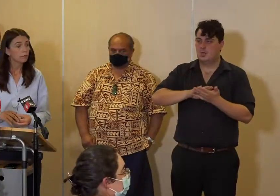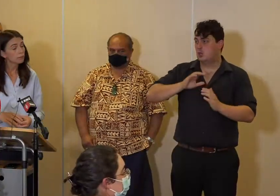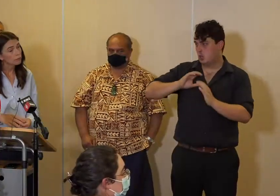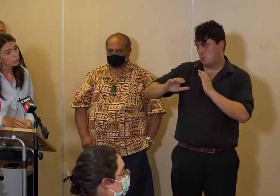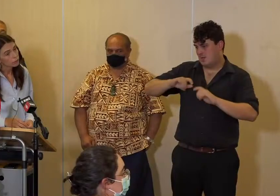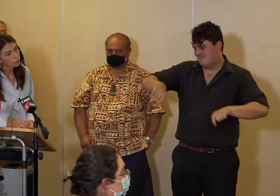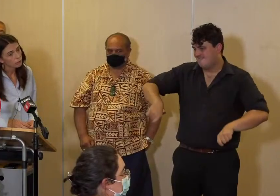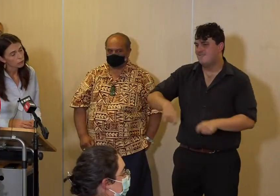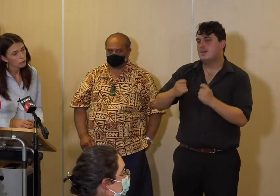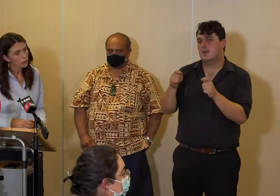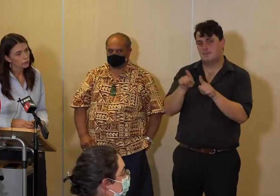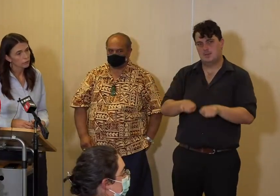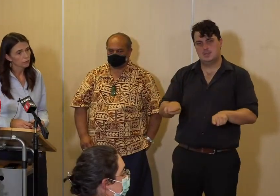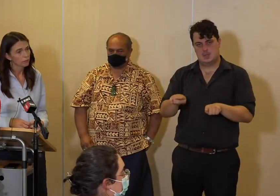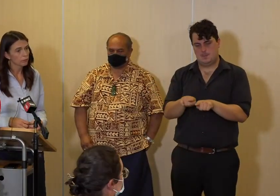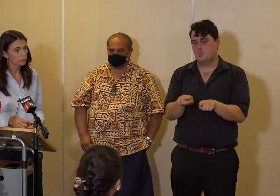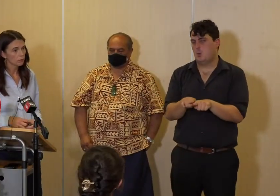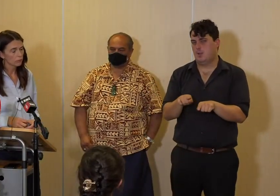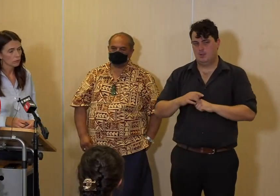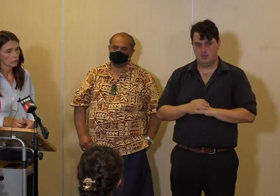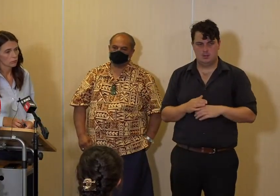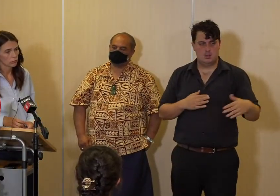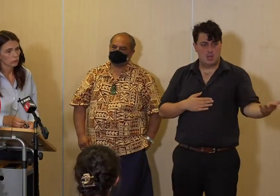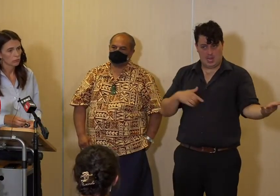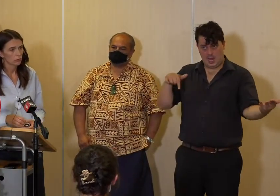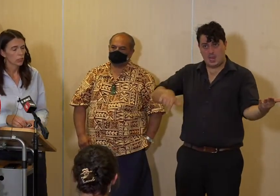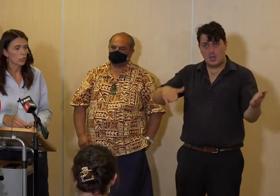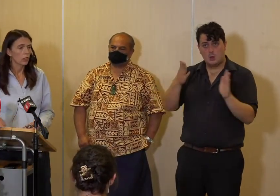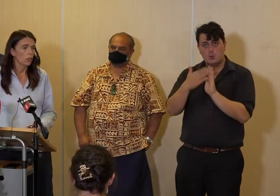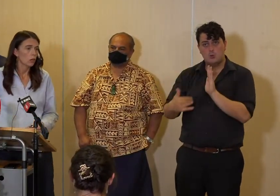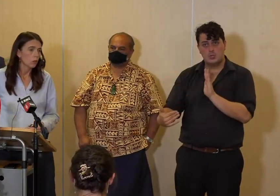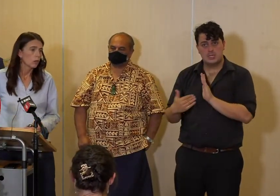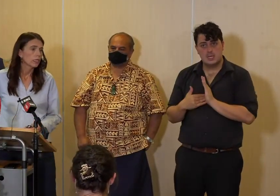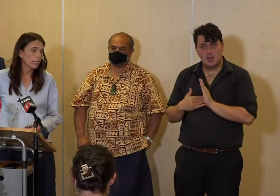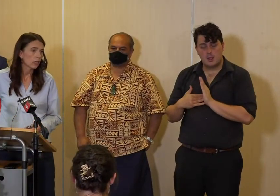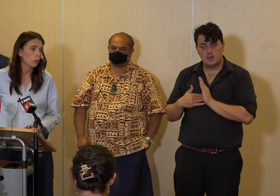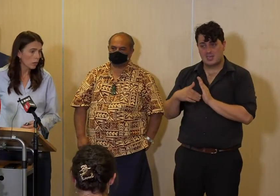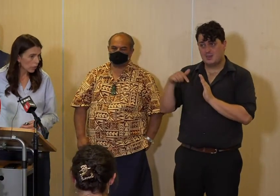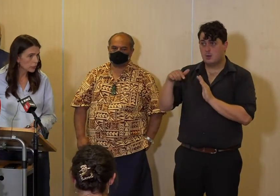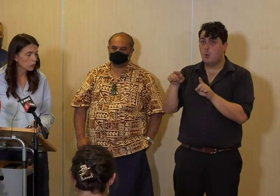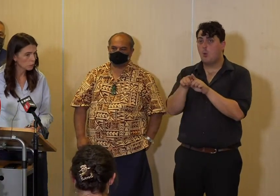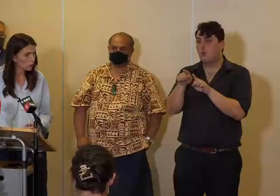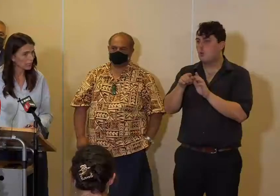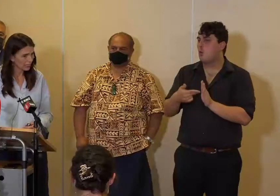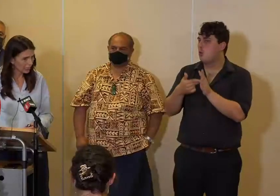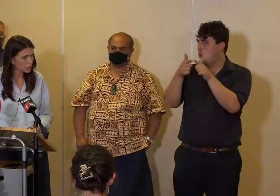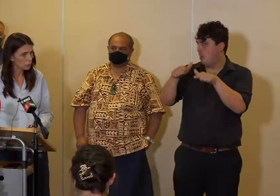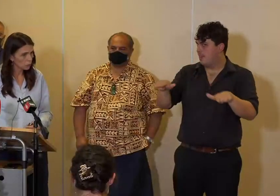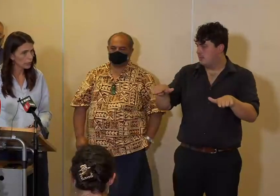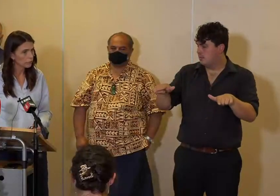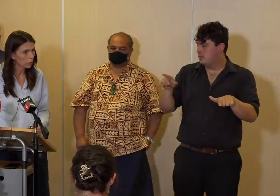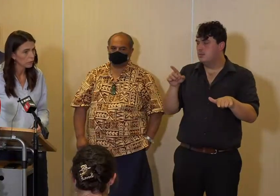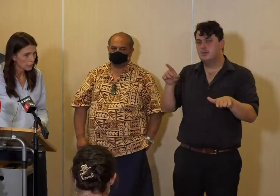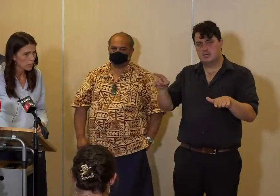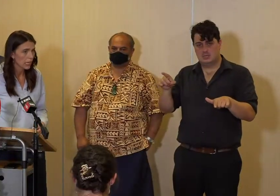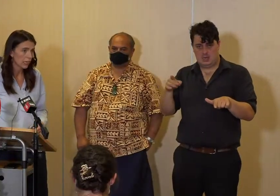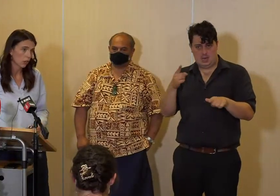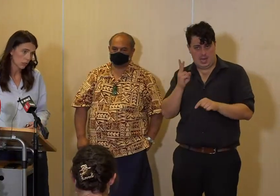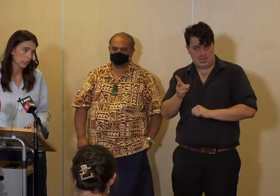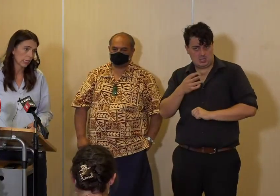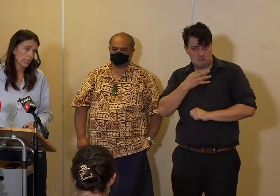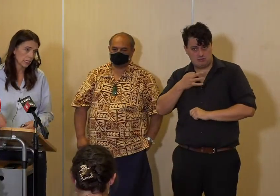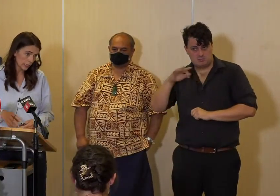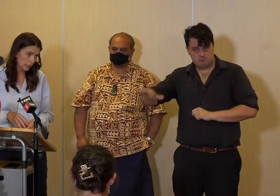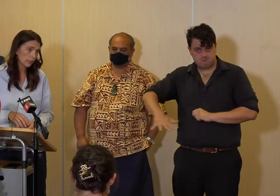we expecting any more further swells or anything bigger happening here in New Zealand, mainly Northland? Yeah, what I might do is put out the latest reporting from NEMA. They